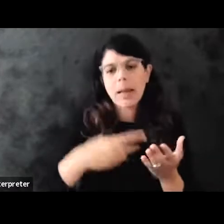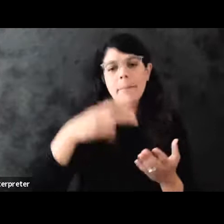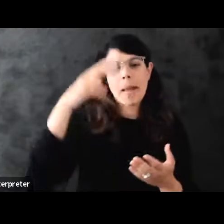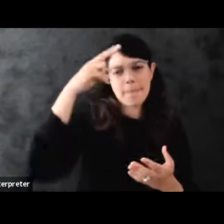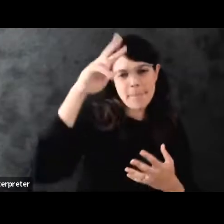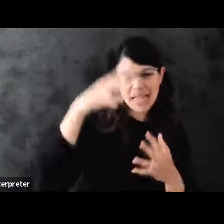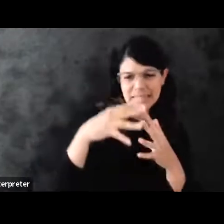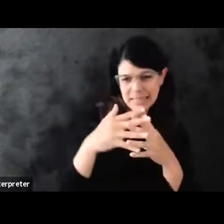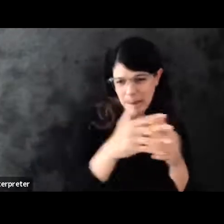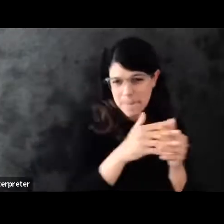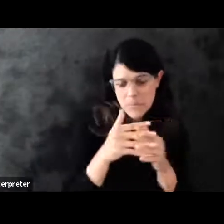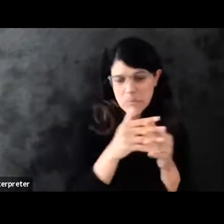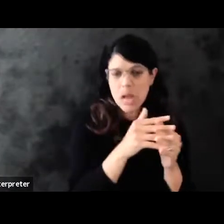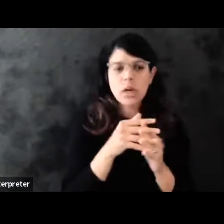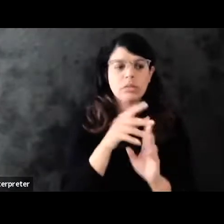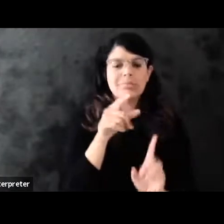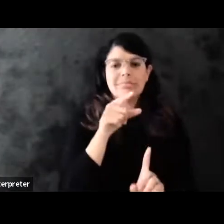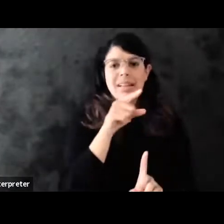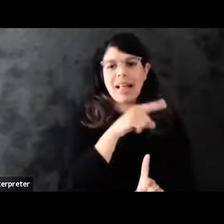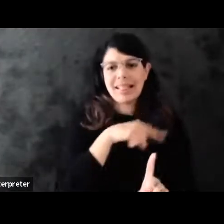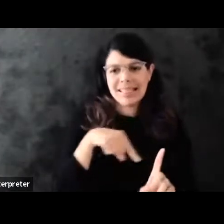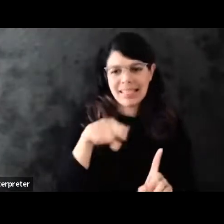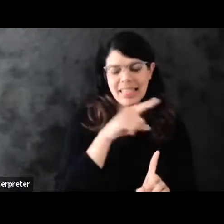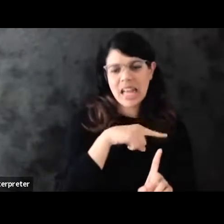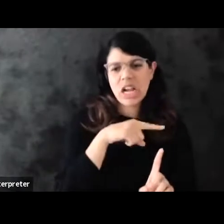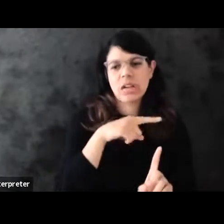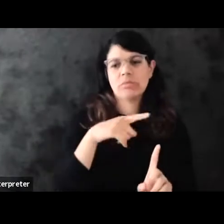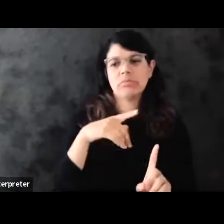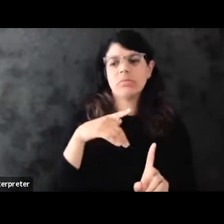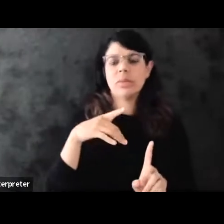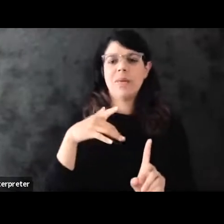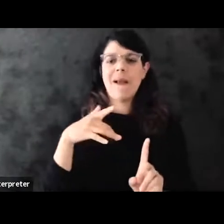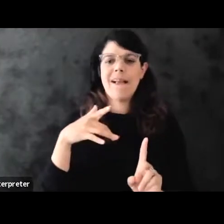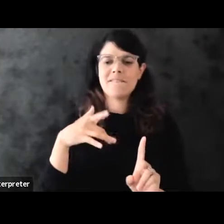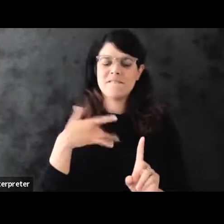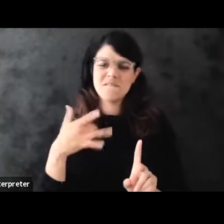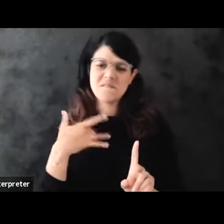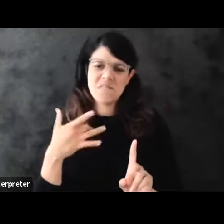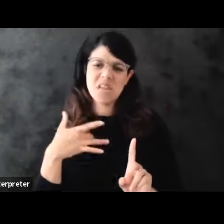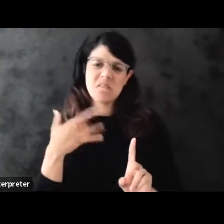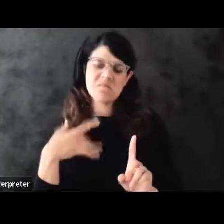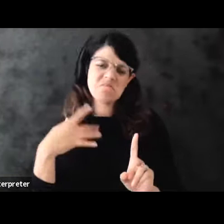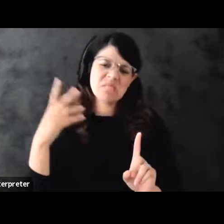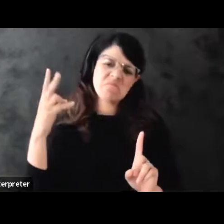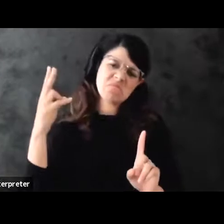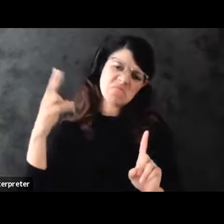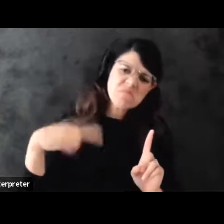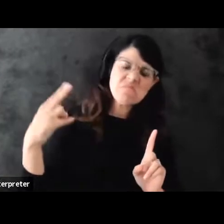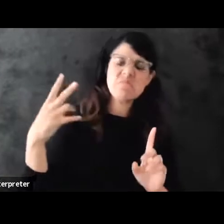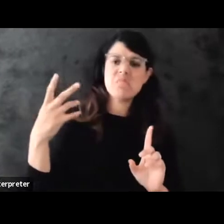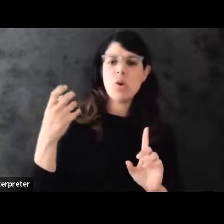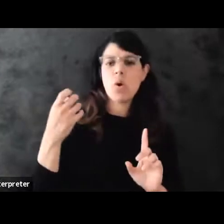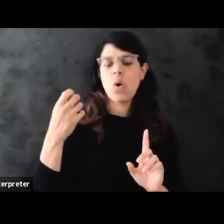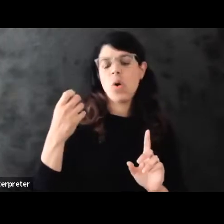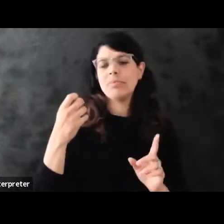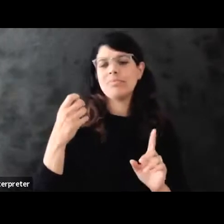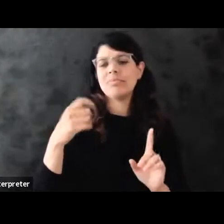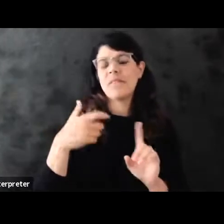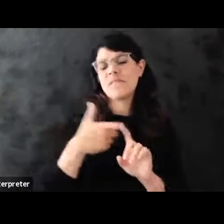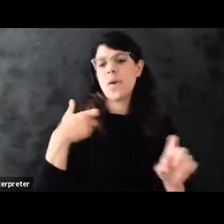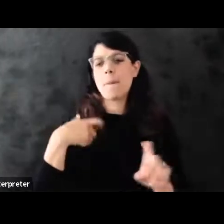great while. And also, our own brown kids do the same thing. You know what I mean? They're putting up inside. So there is that